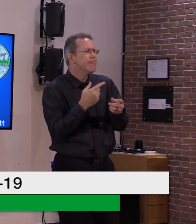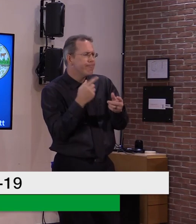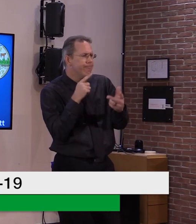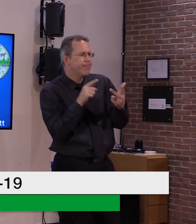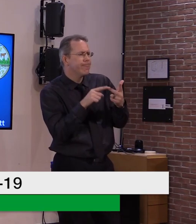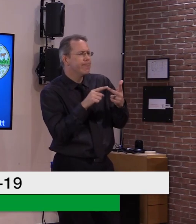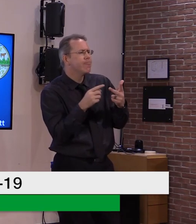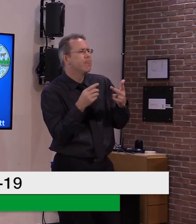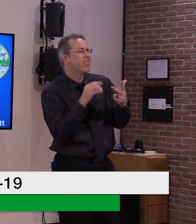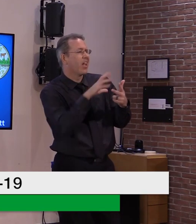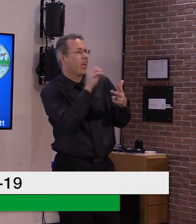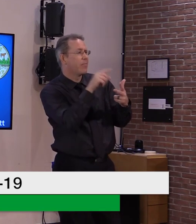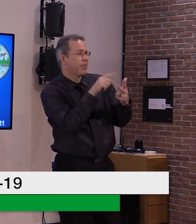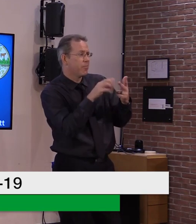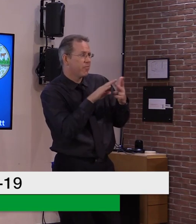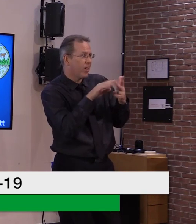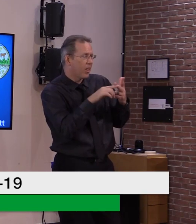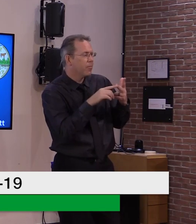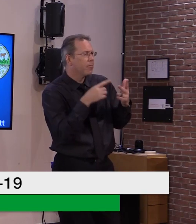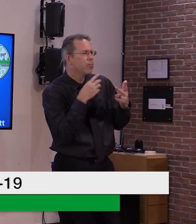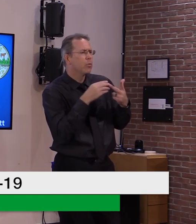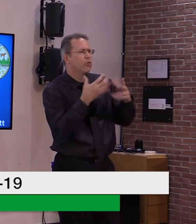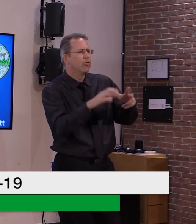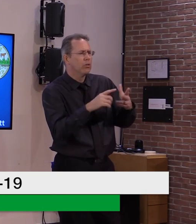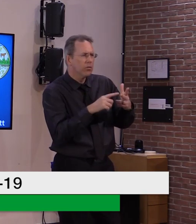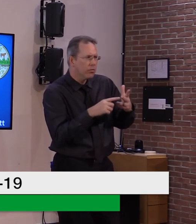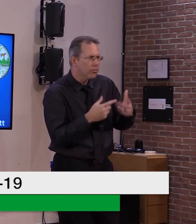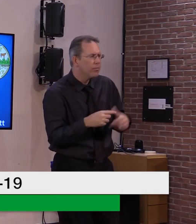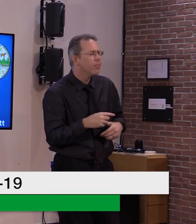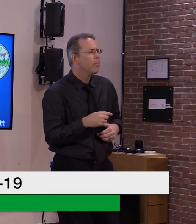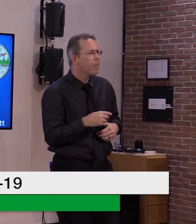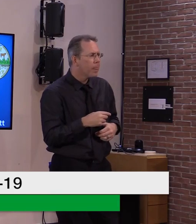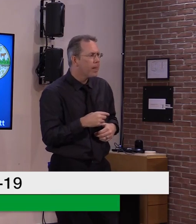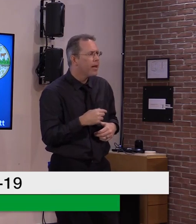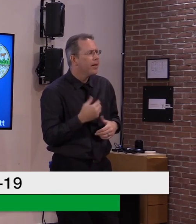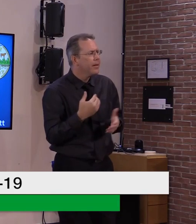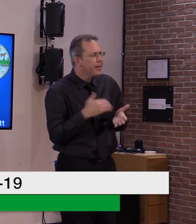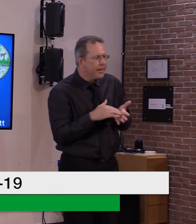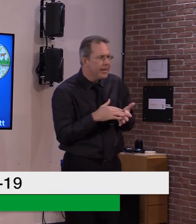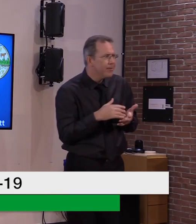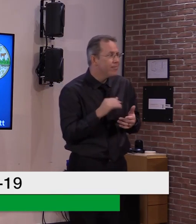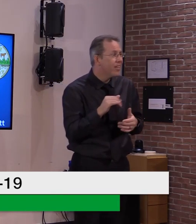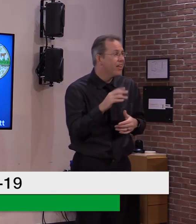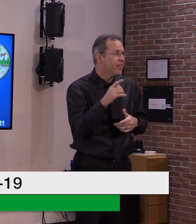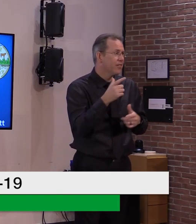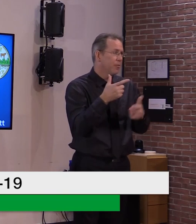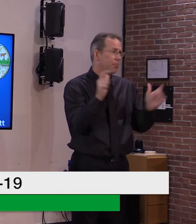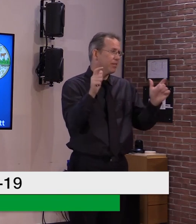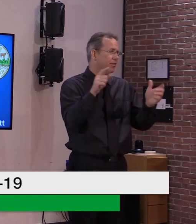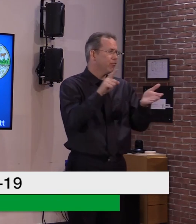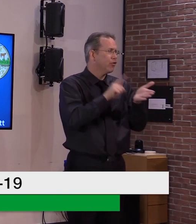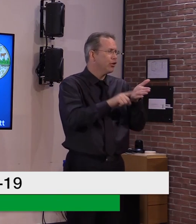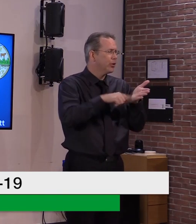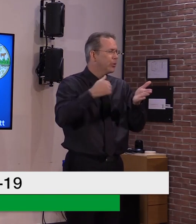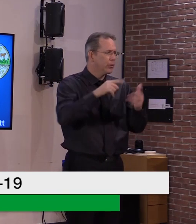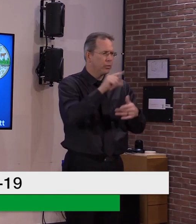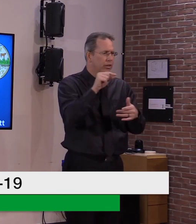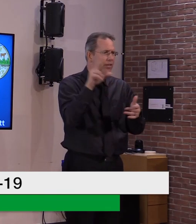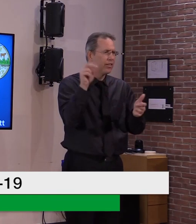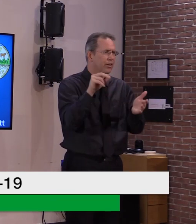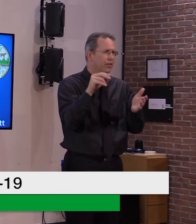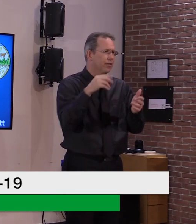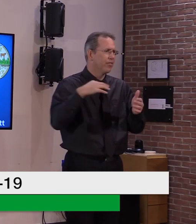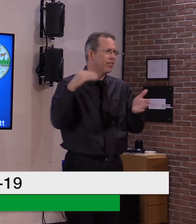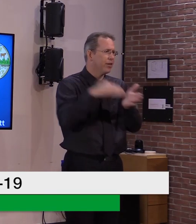standpoint the numbers of patients participants in the study here may not give us as much insight as you'd want